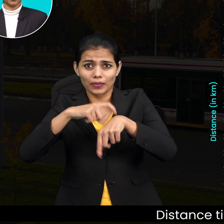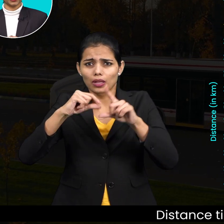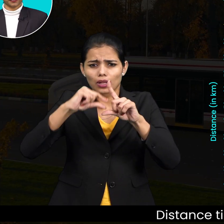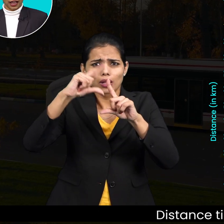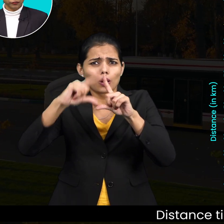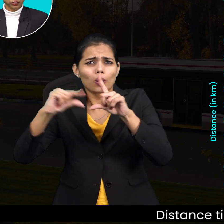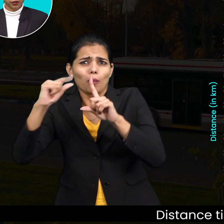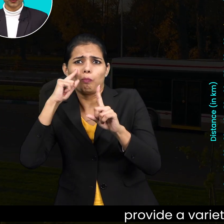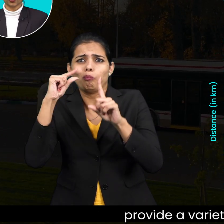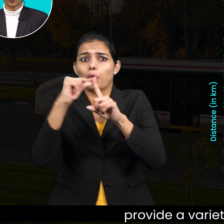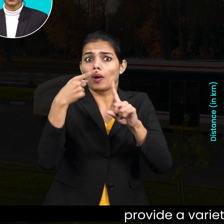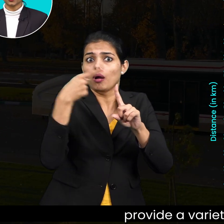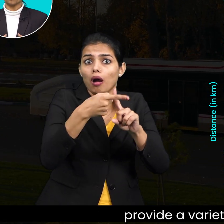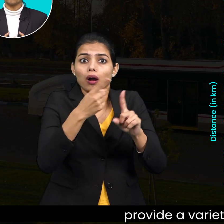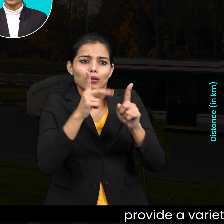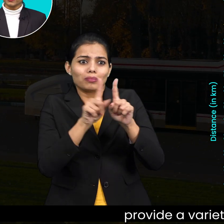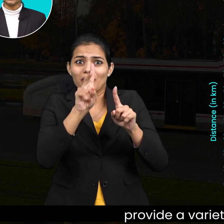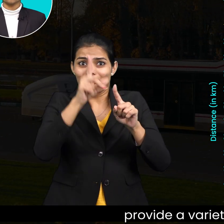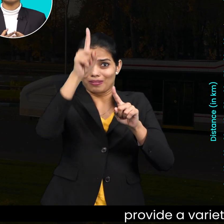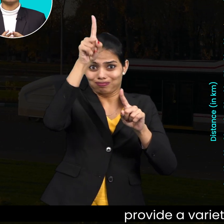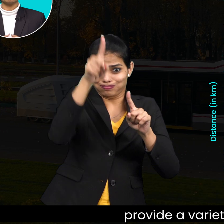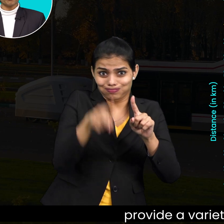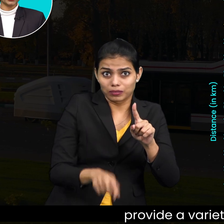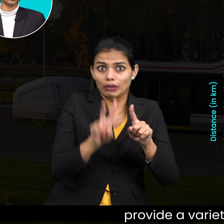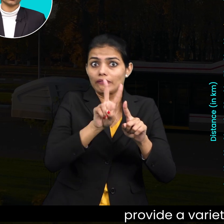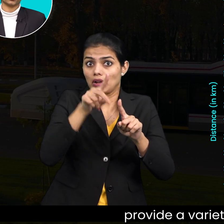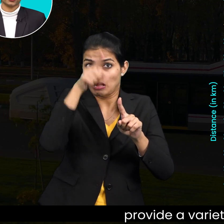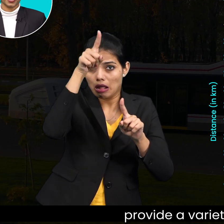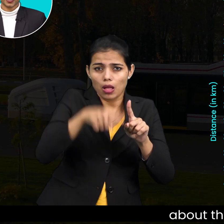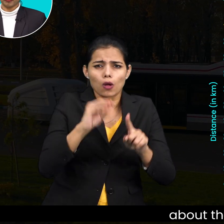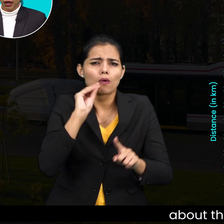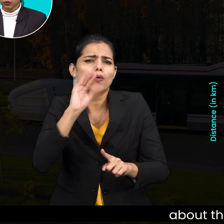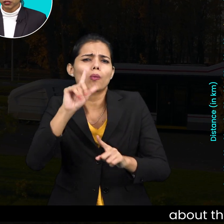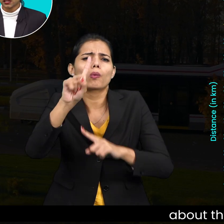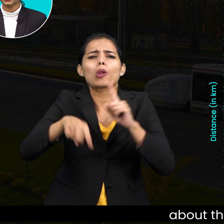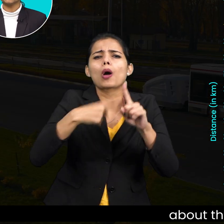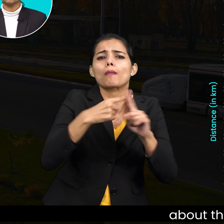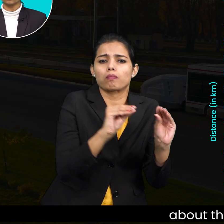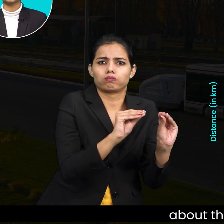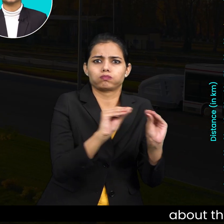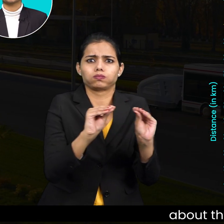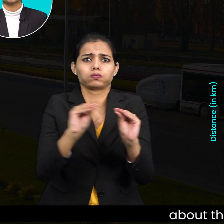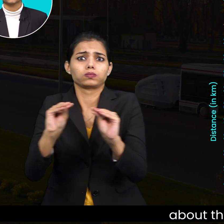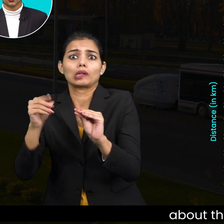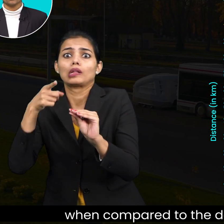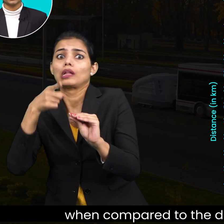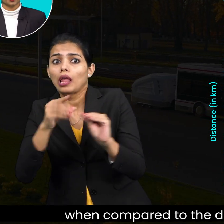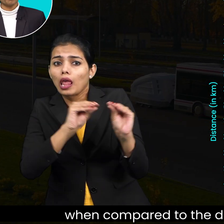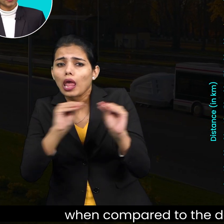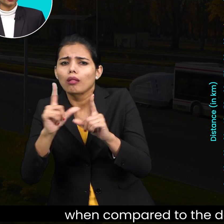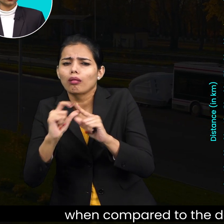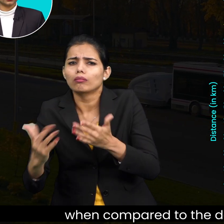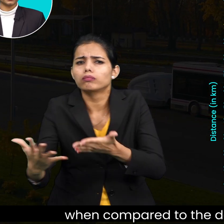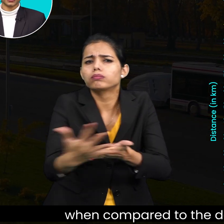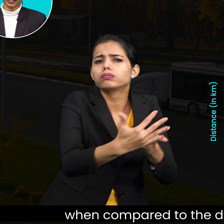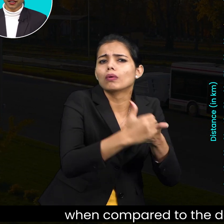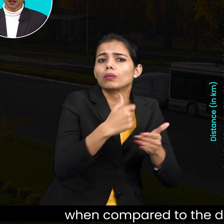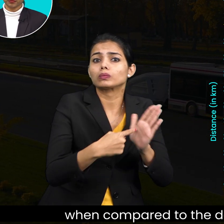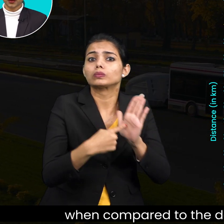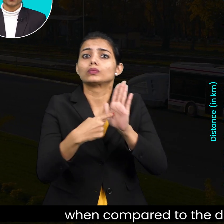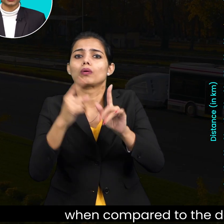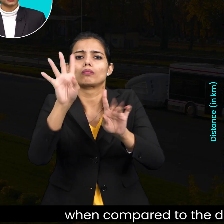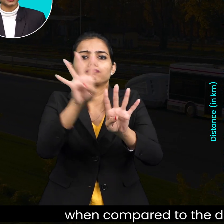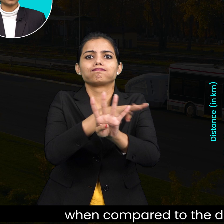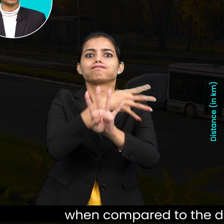Distance time graphs provide a variety of information about the motion when compared to the